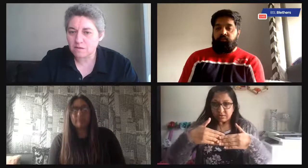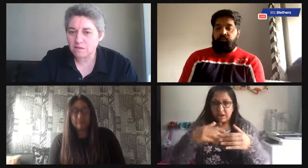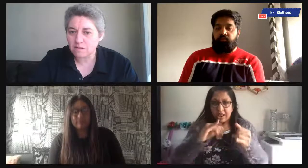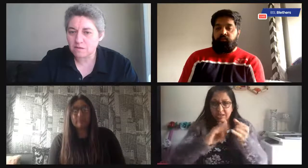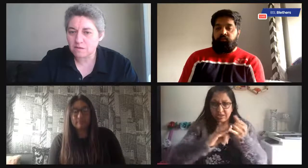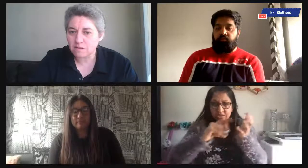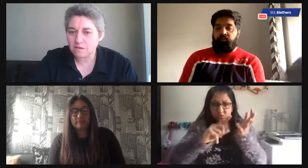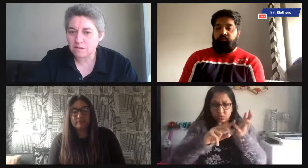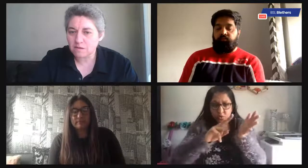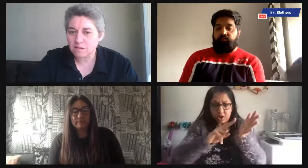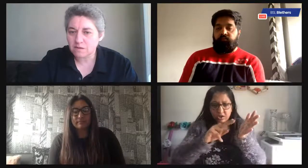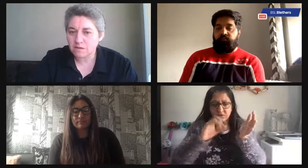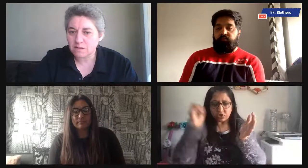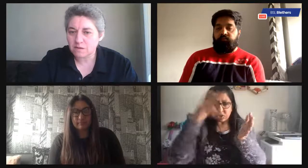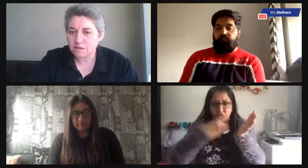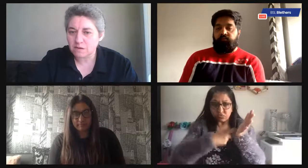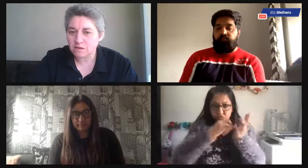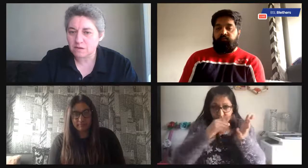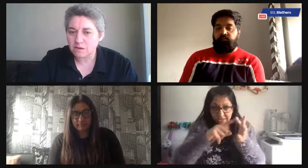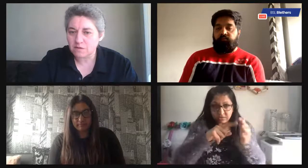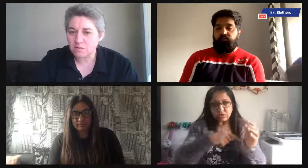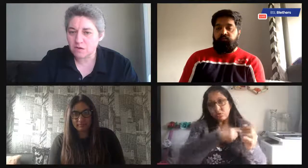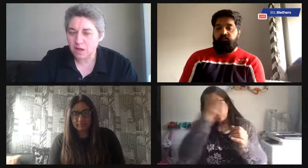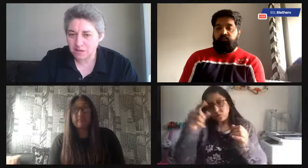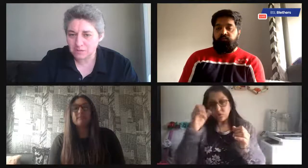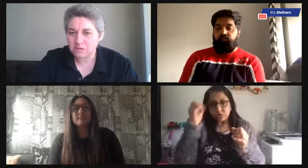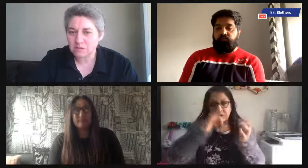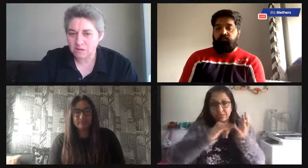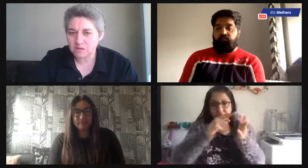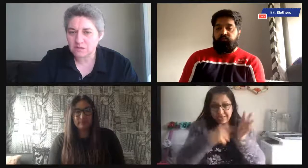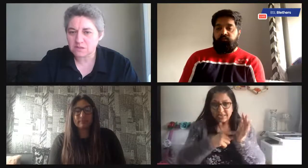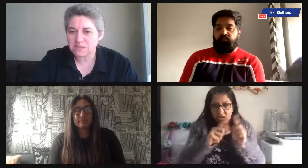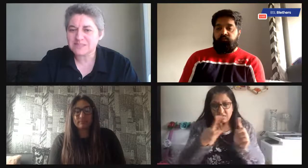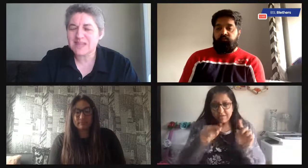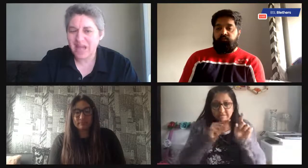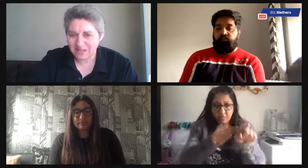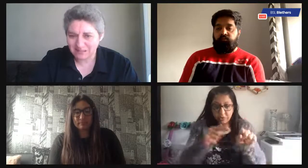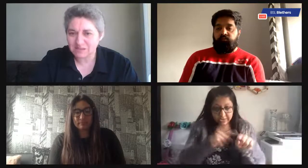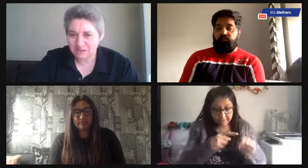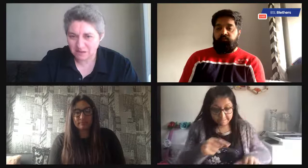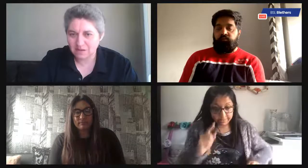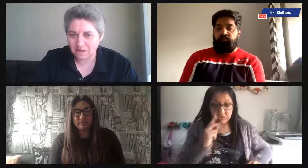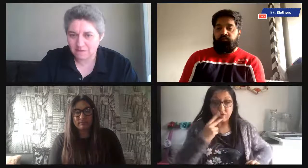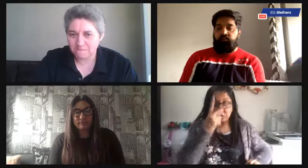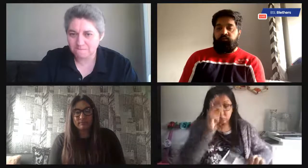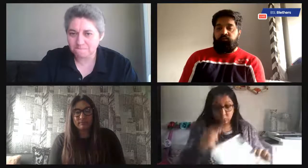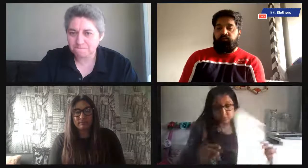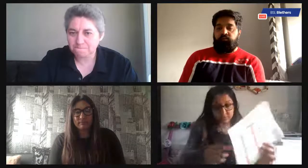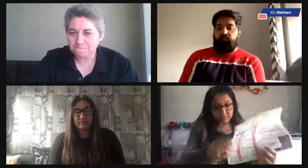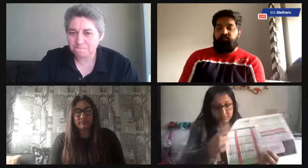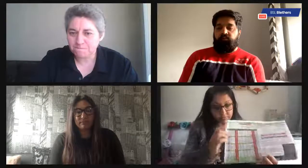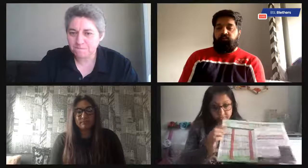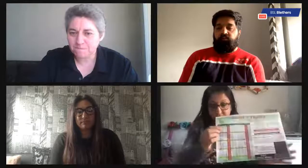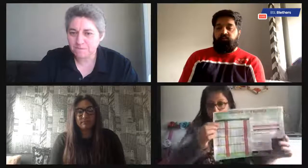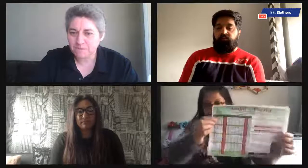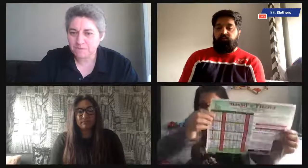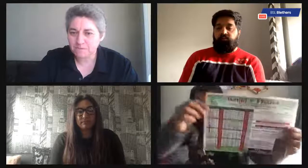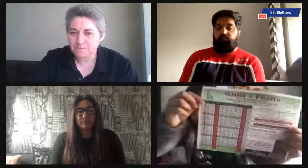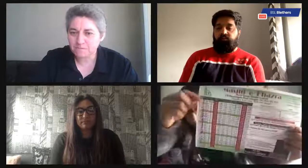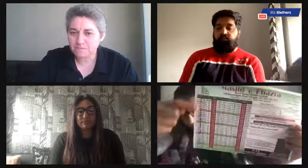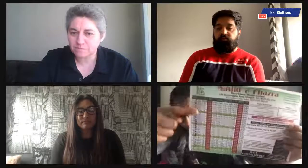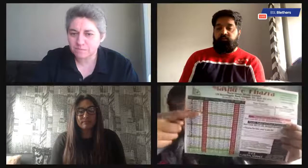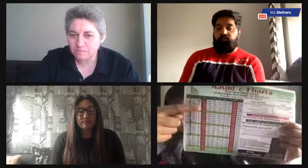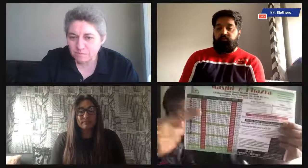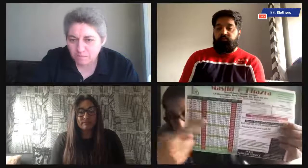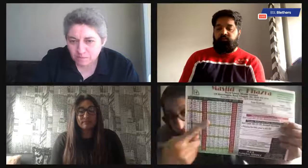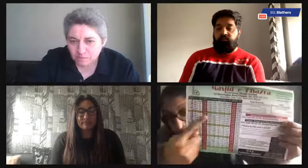columns. One shows the morning and one shows the evening, one sunrise and sunset. And that's the times that we follow. You